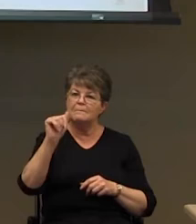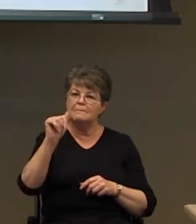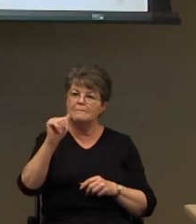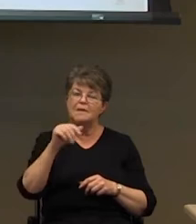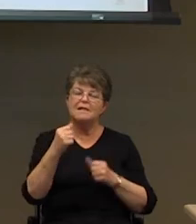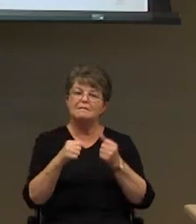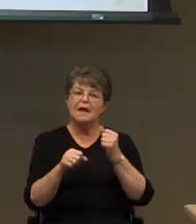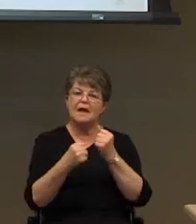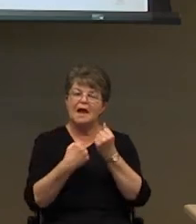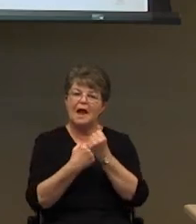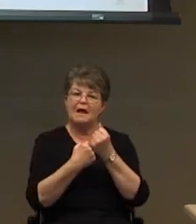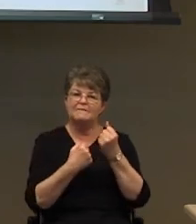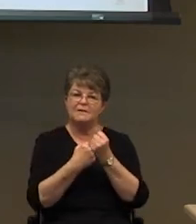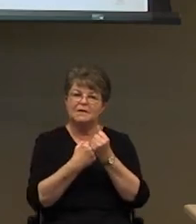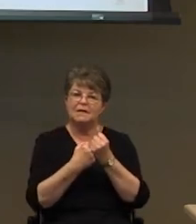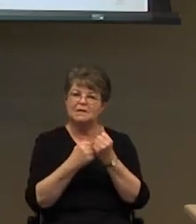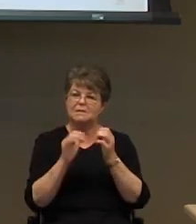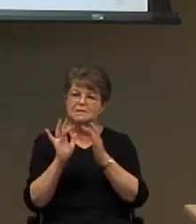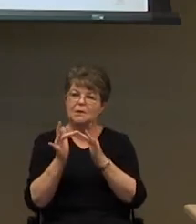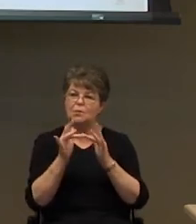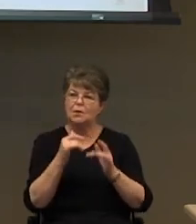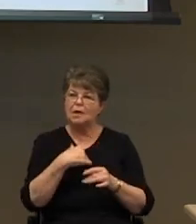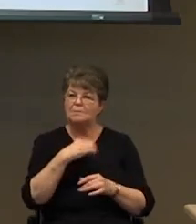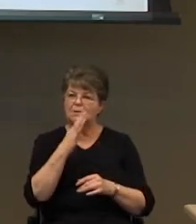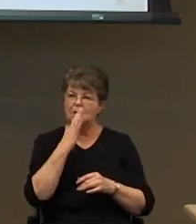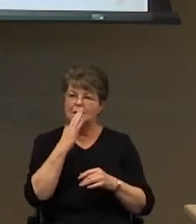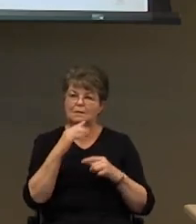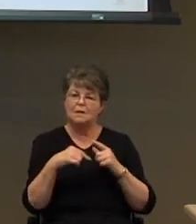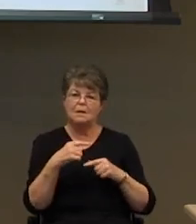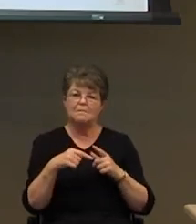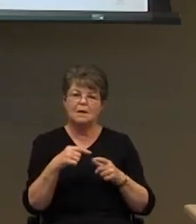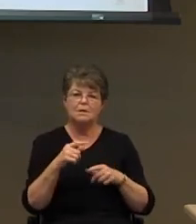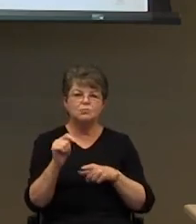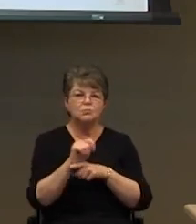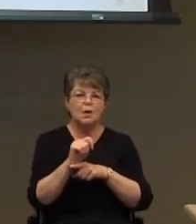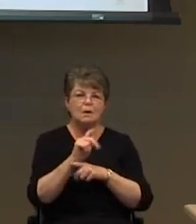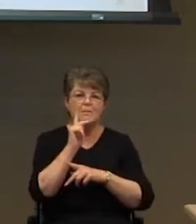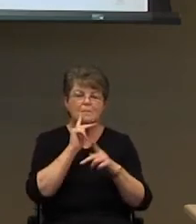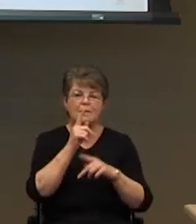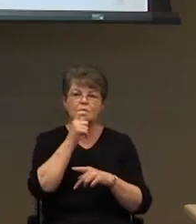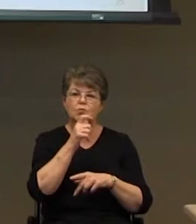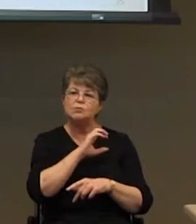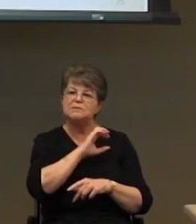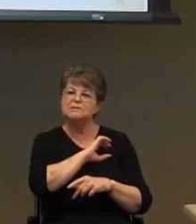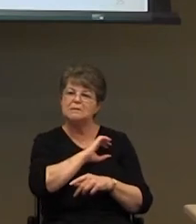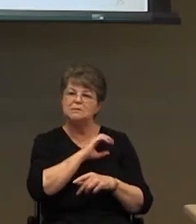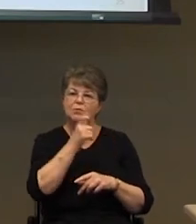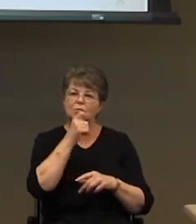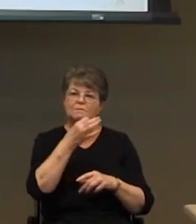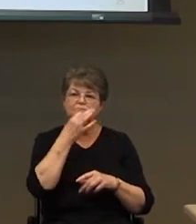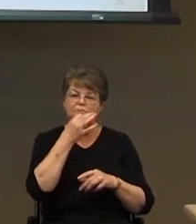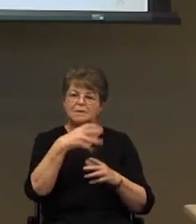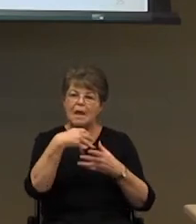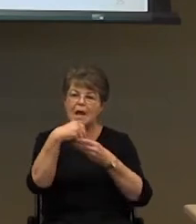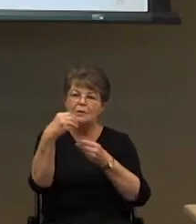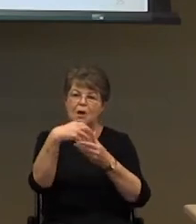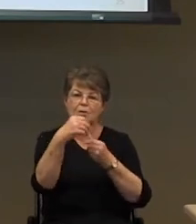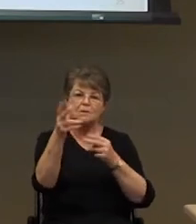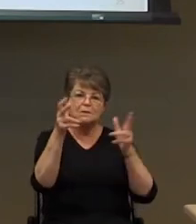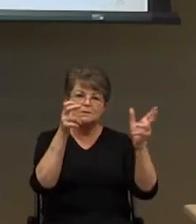The advocate network that I'm talking about, training people who are citizens that can then go out and